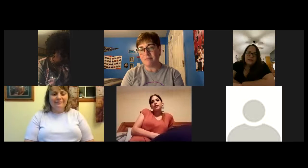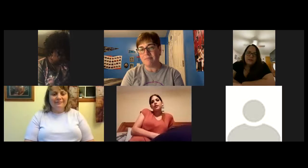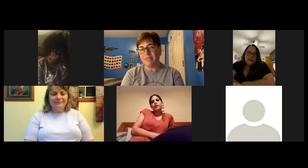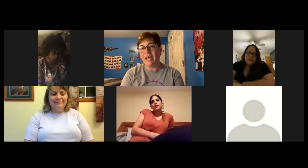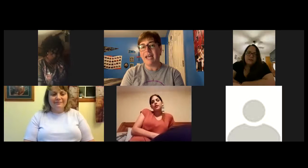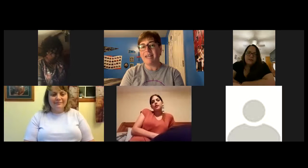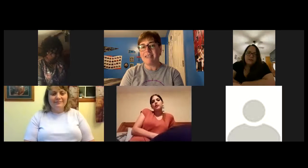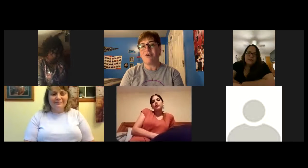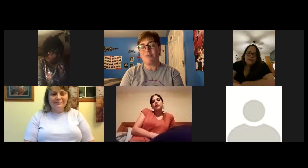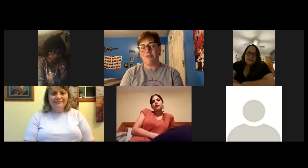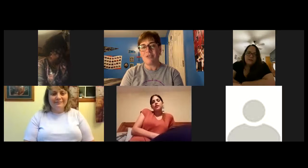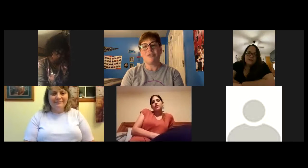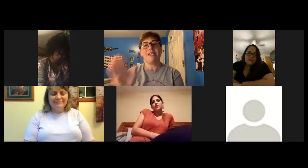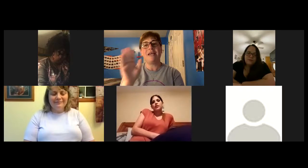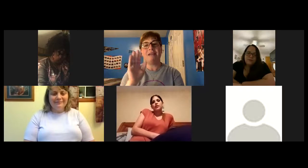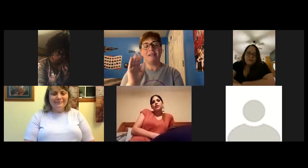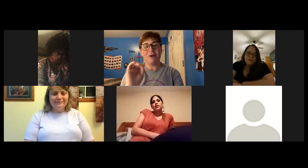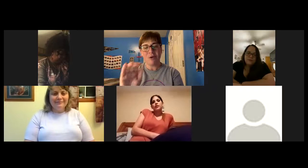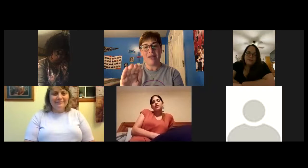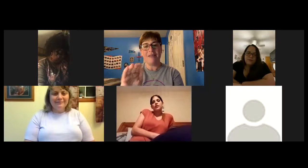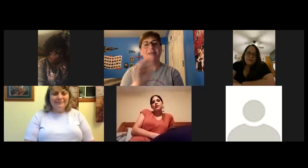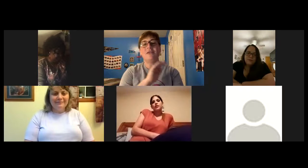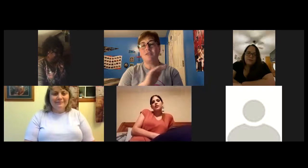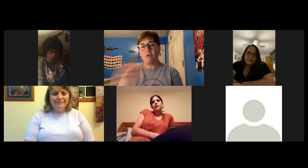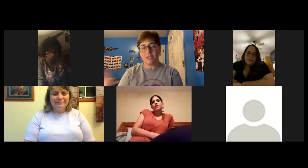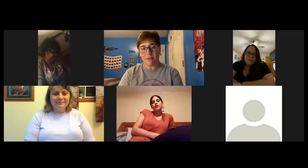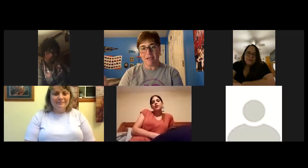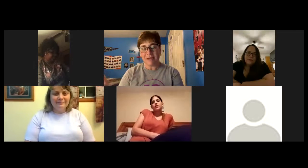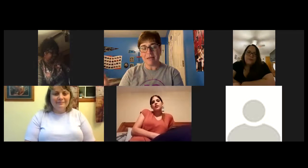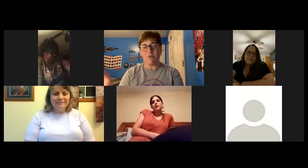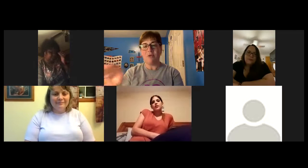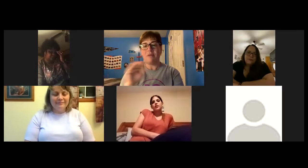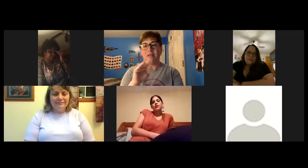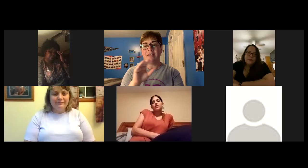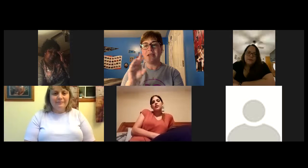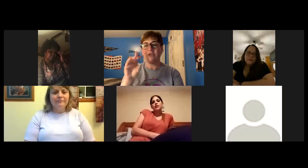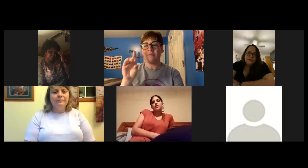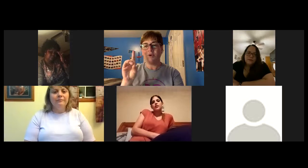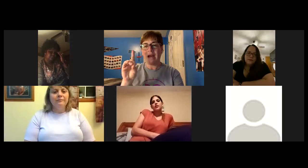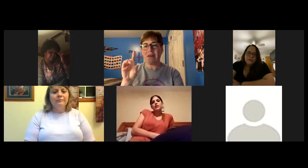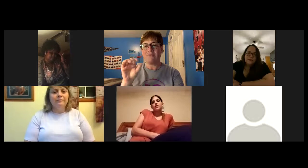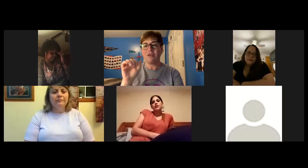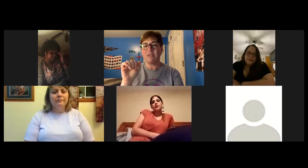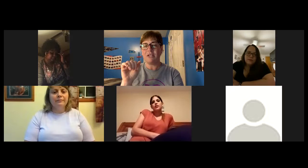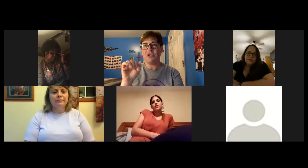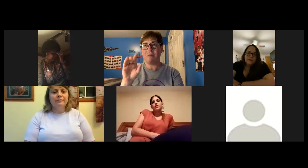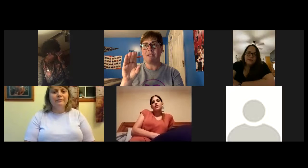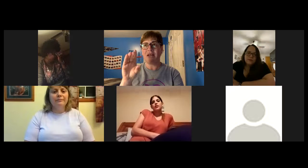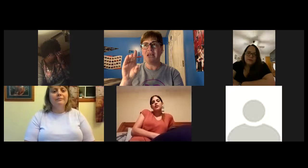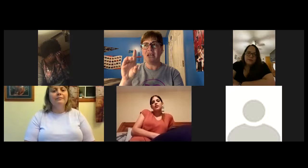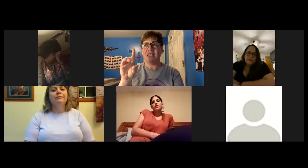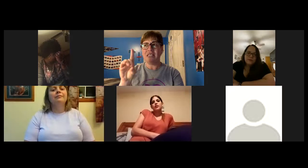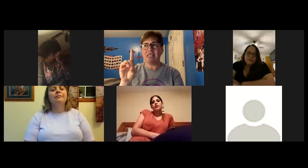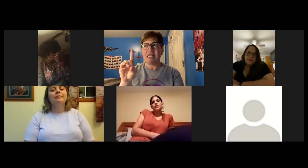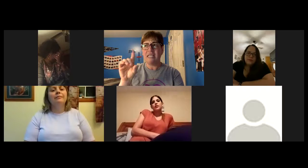spelled them. And I think our professor said, okay, don't spell them anymore, because then you're more apt for it to be choppy,